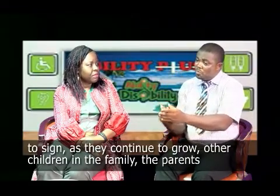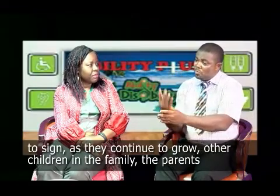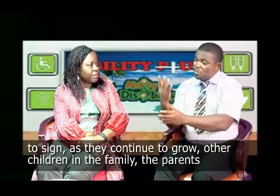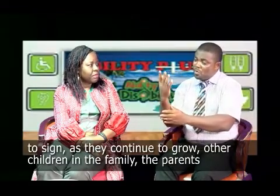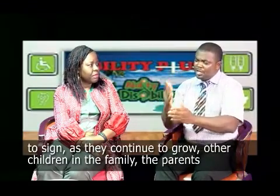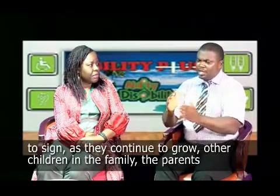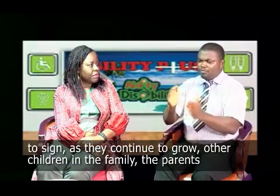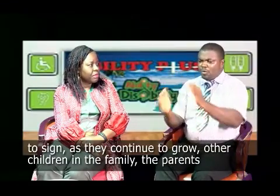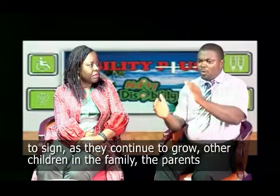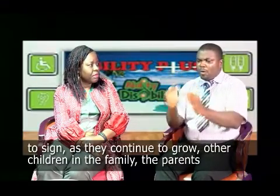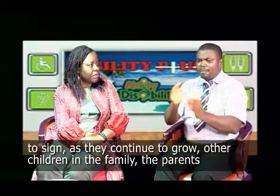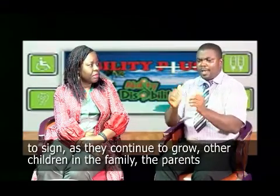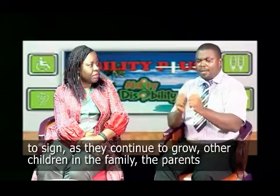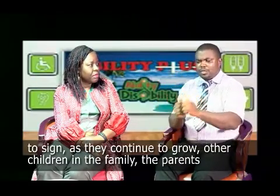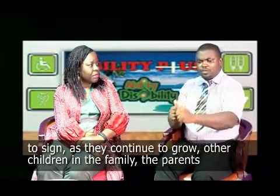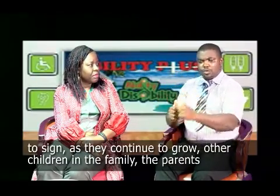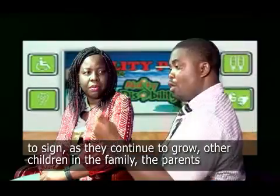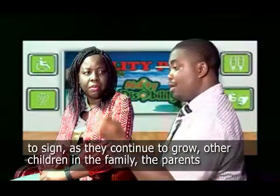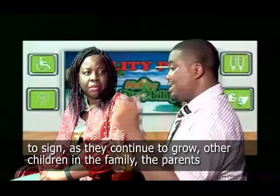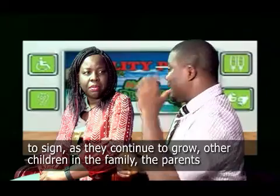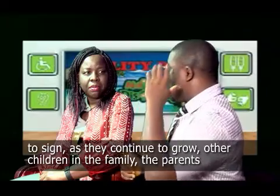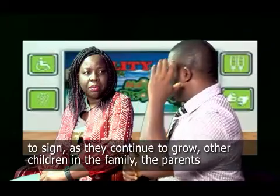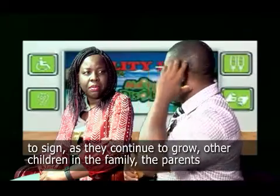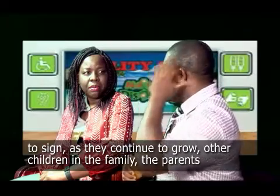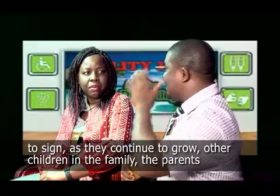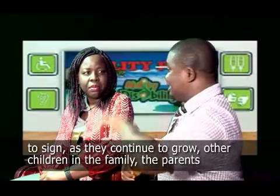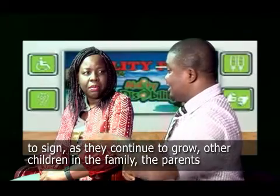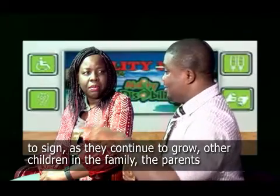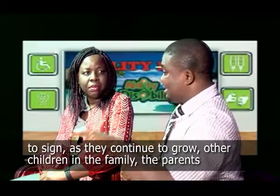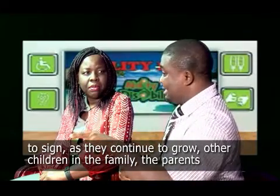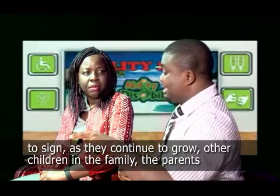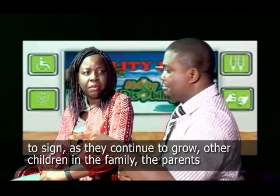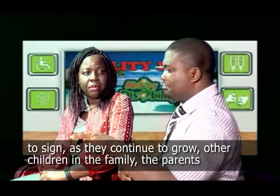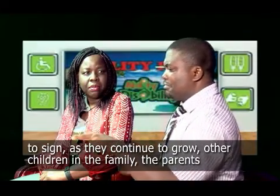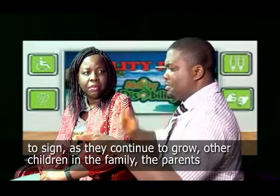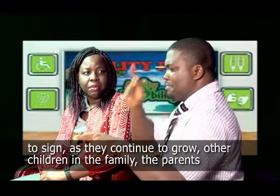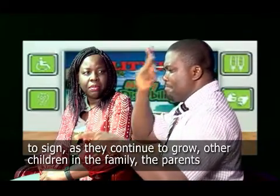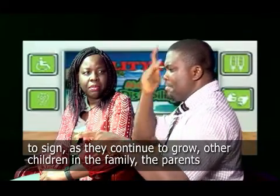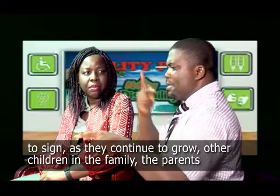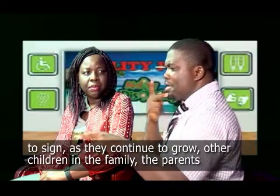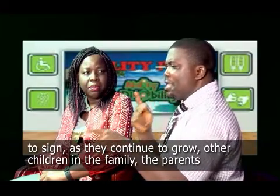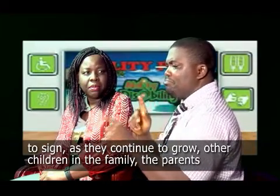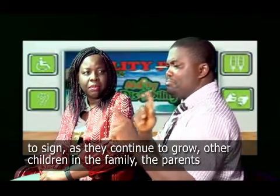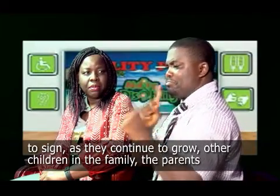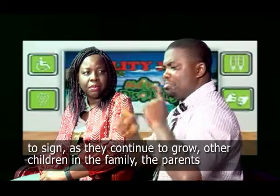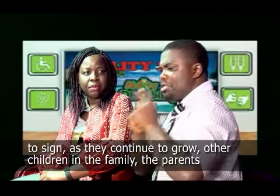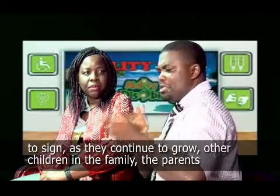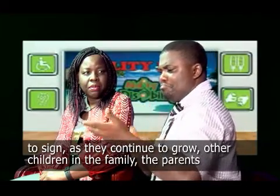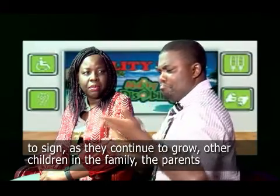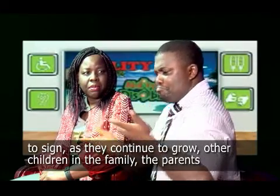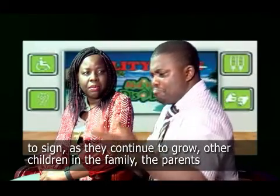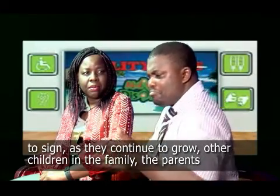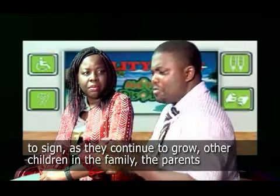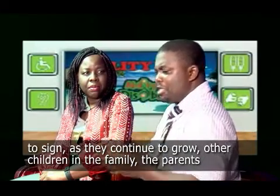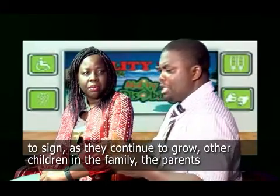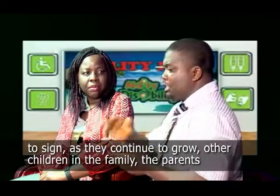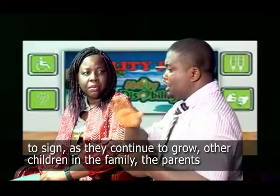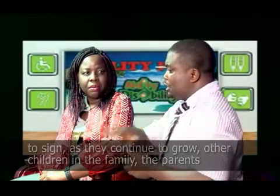And as they continue to grow, as time goes on, the other hearing children in the family. The parents communicate with